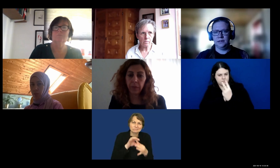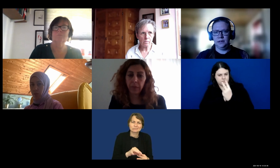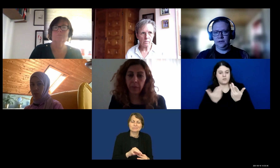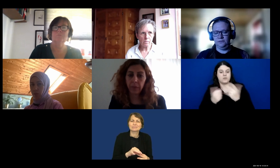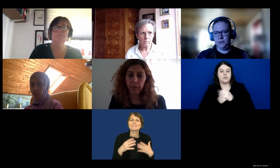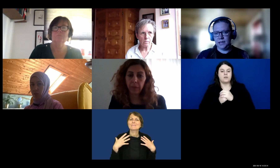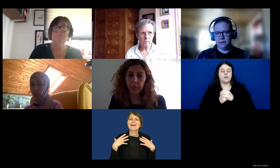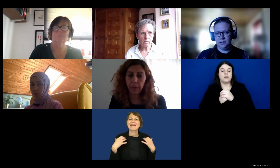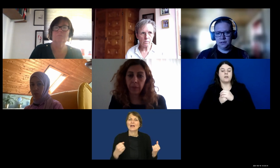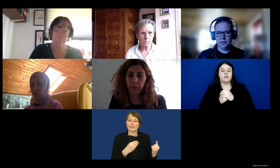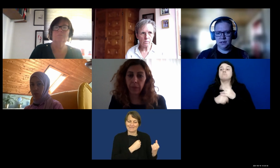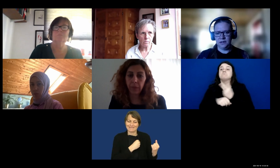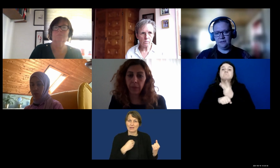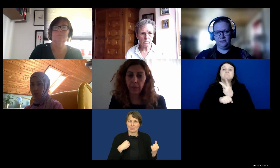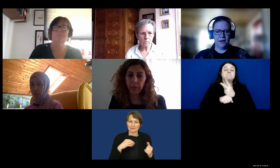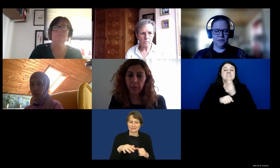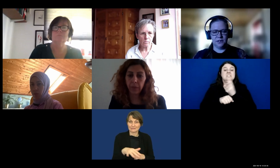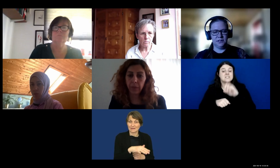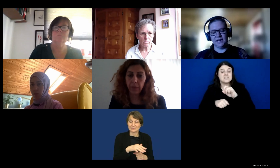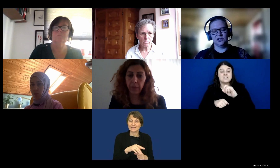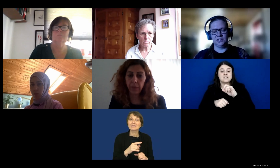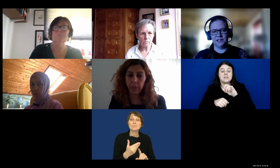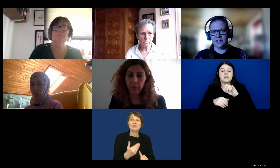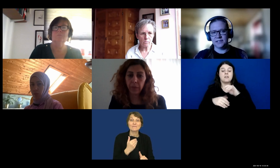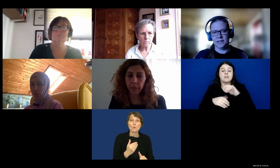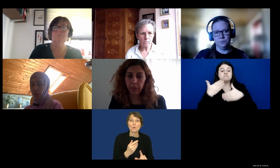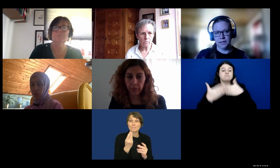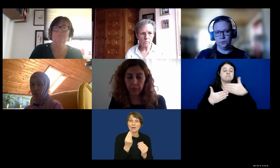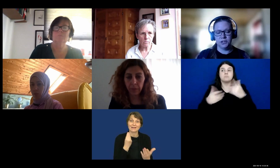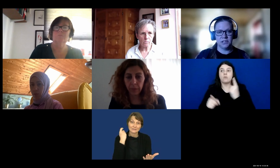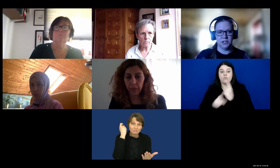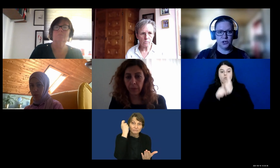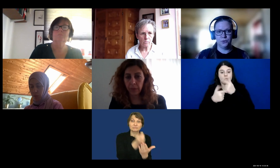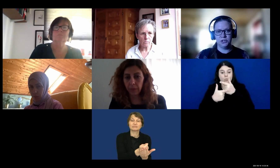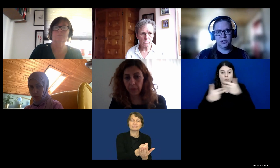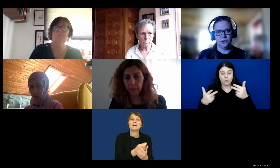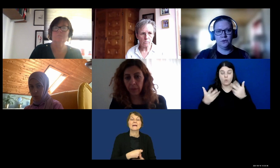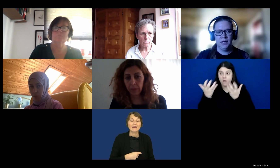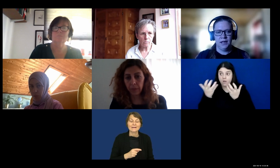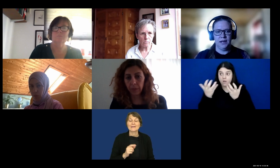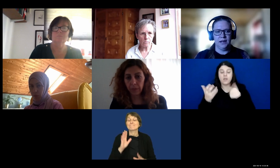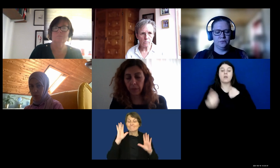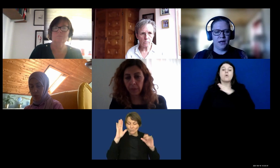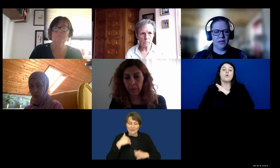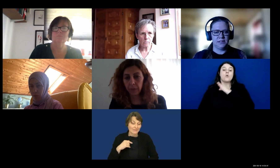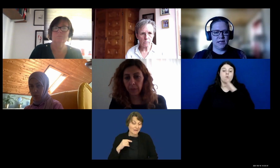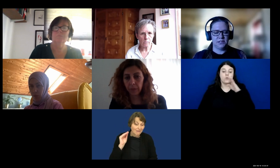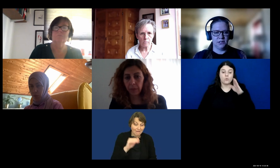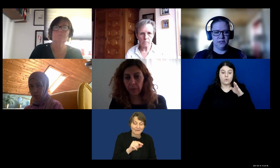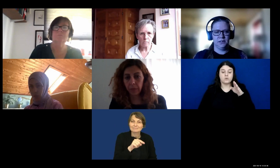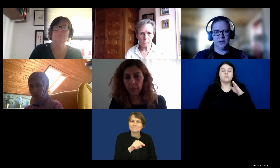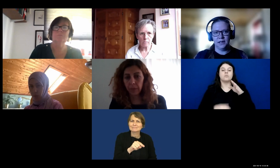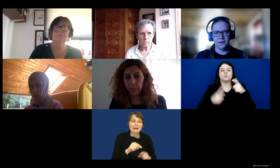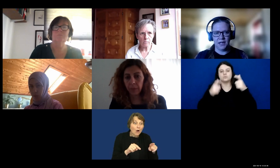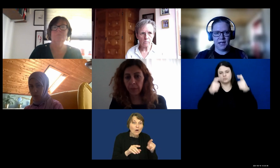and if you then have found a technical device that you might want and you go to your